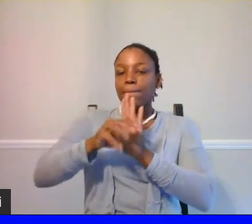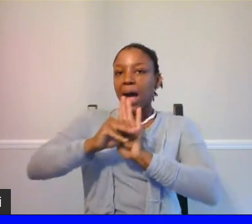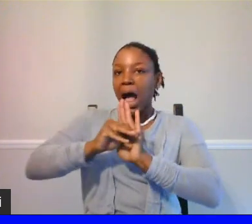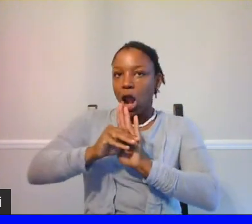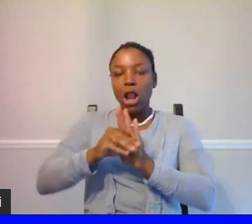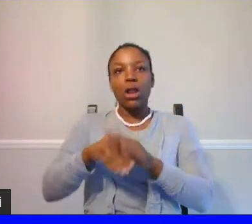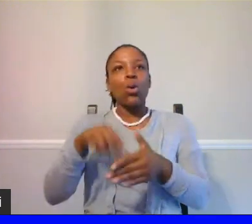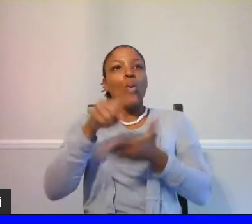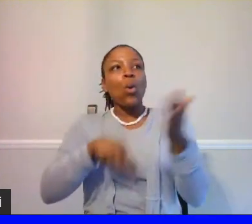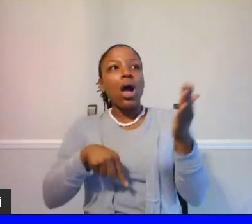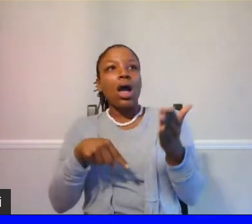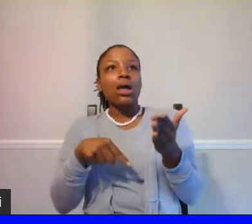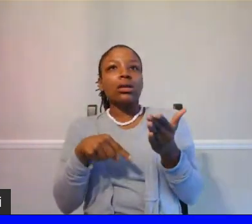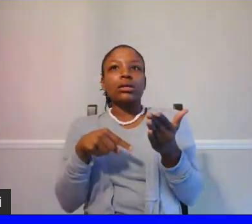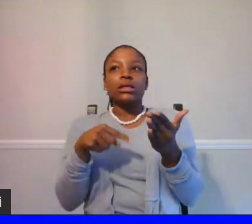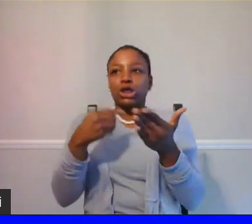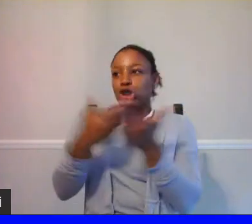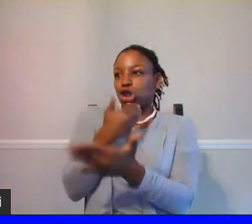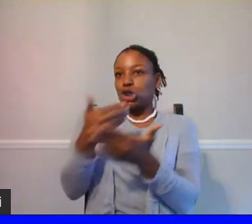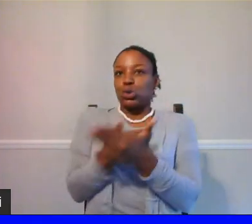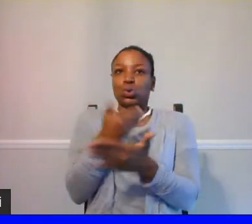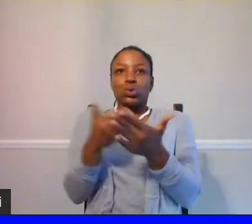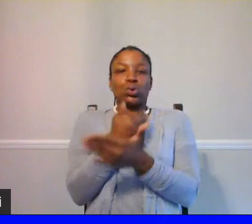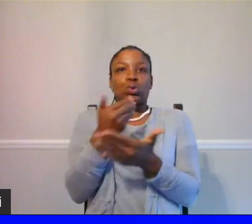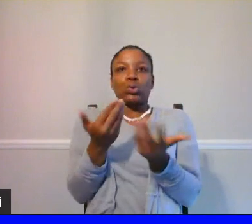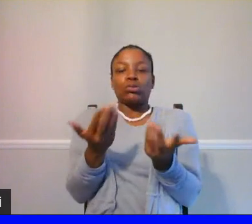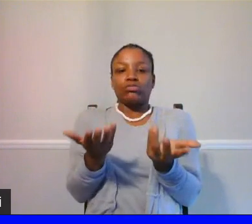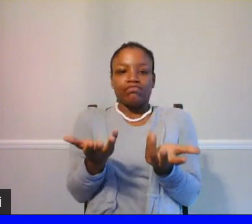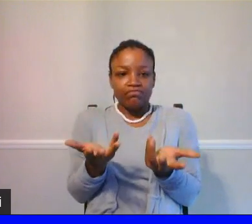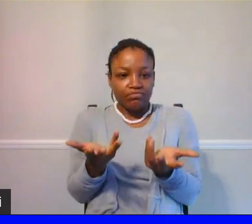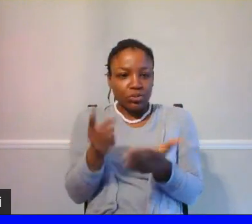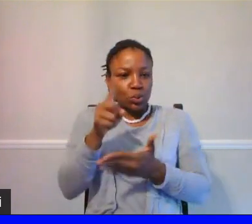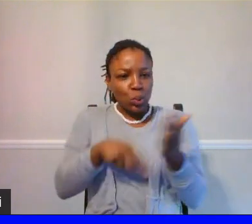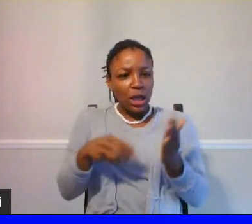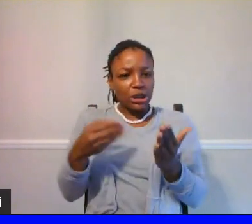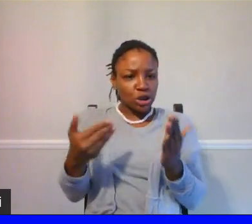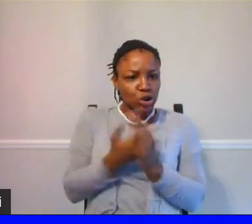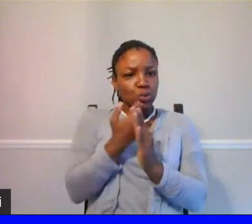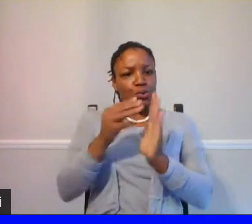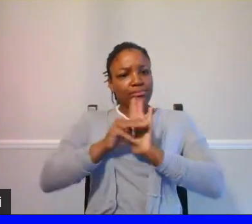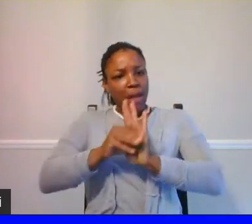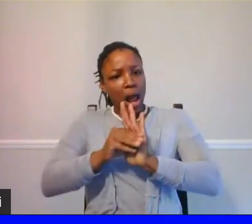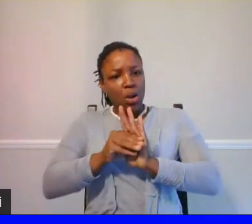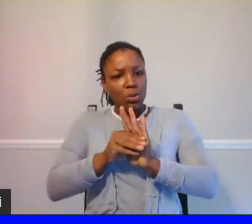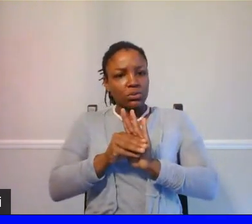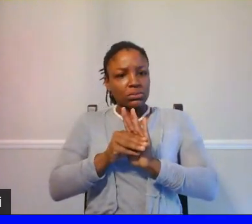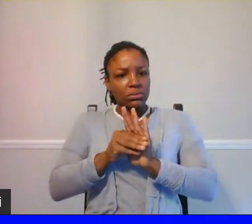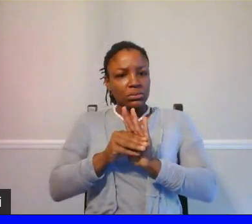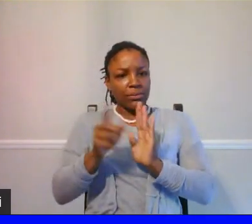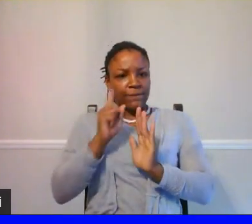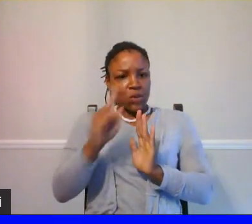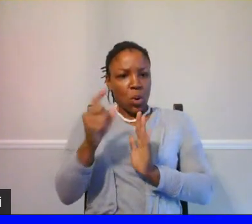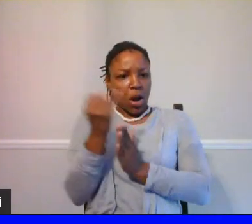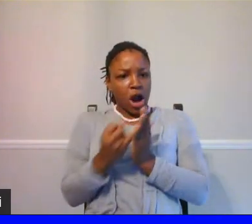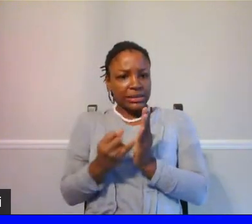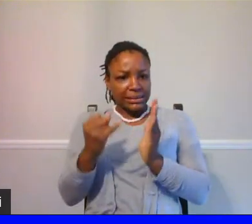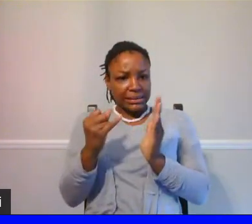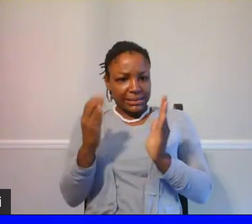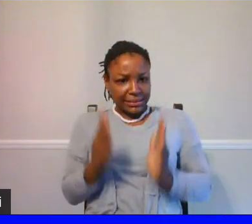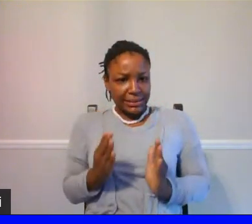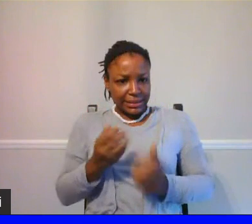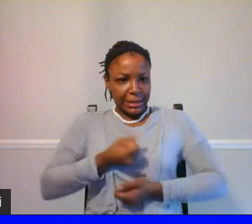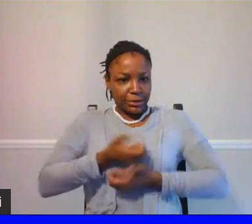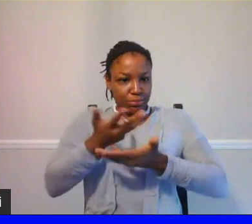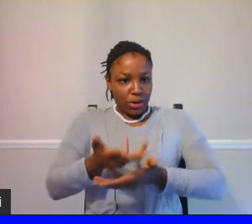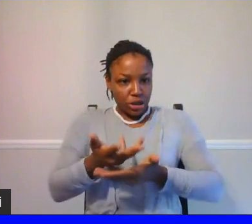and love, but what is the iterative model of artistic expression and practice?